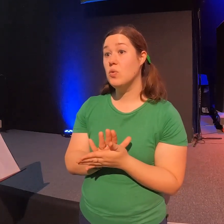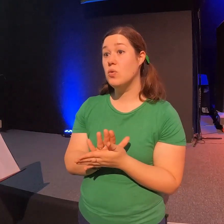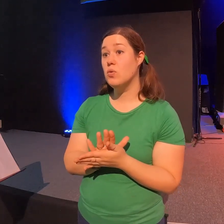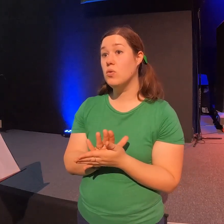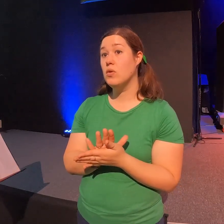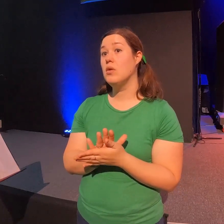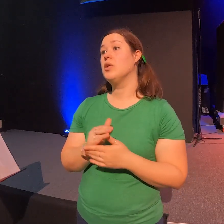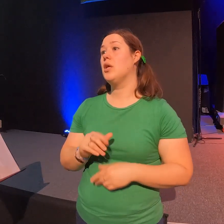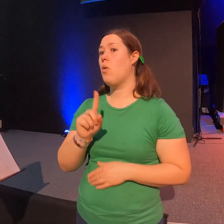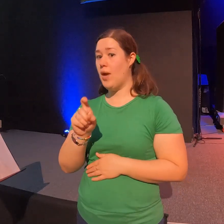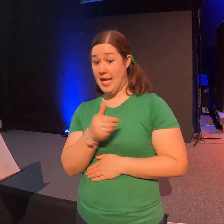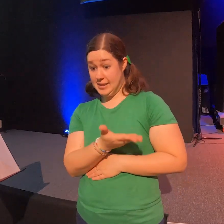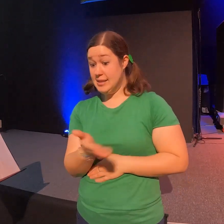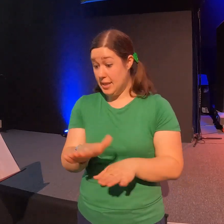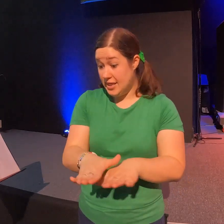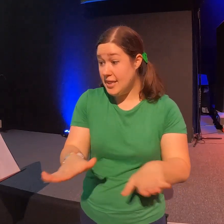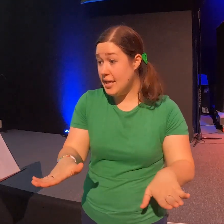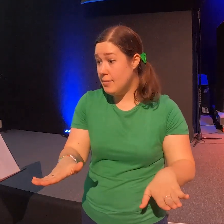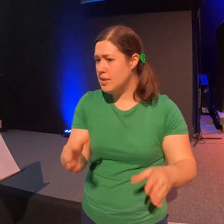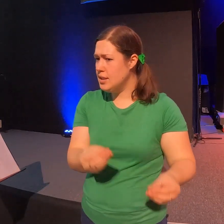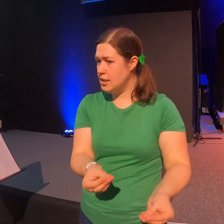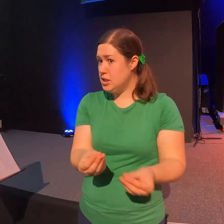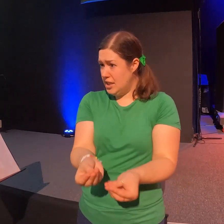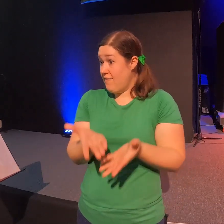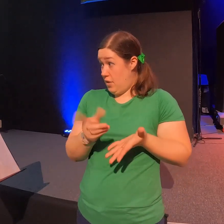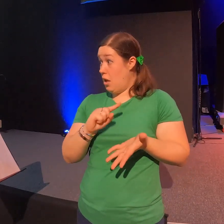parents. And one of the things they asked the kids was,